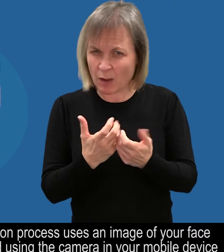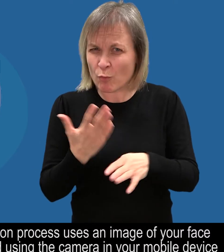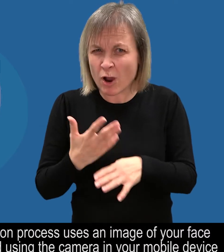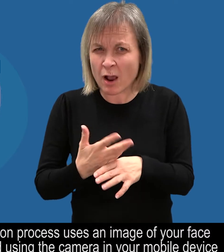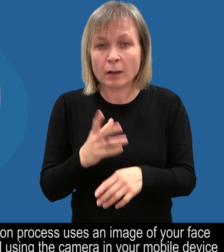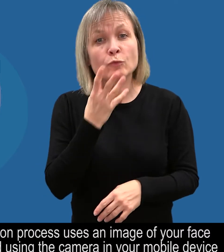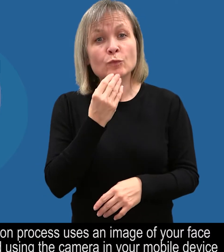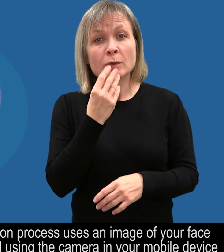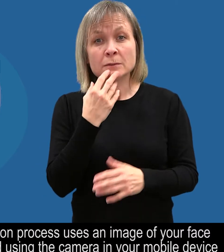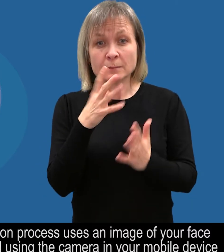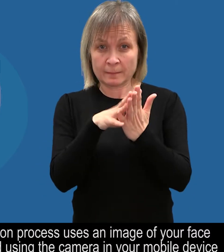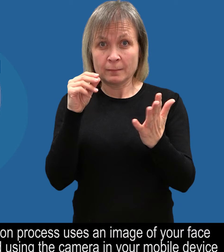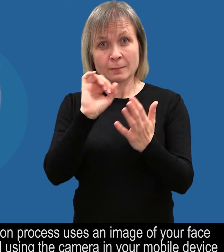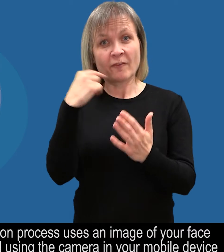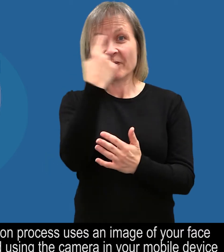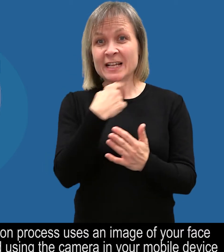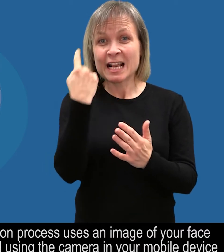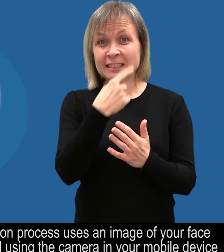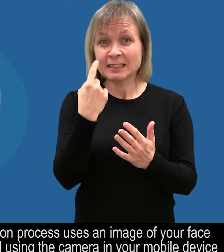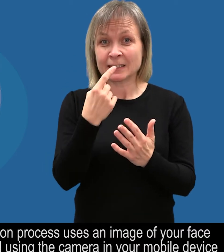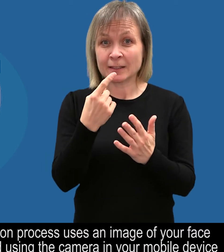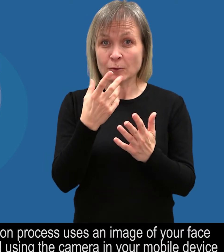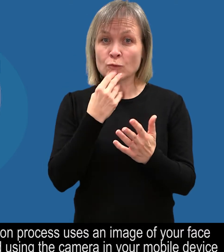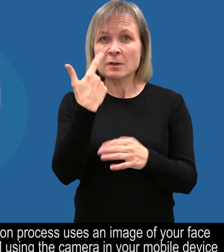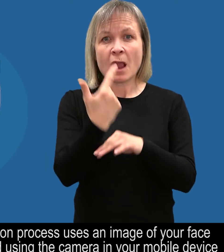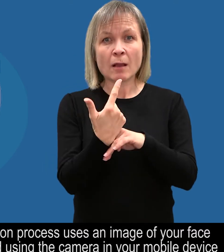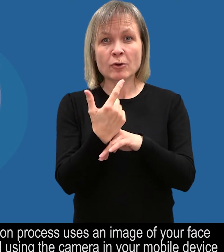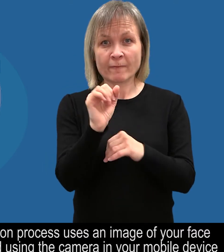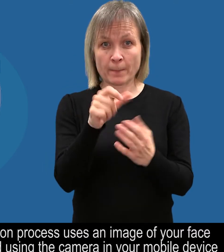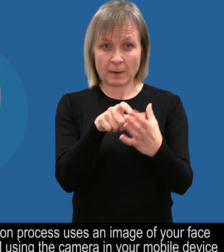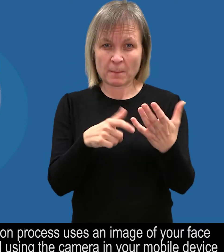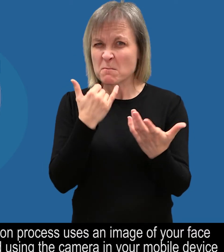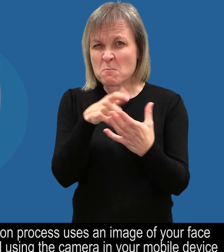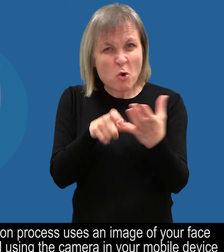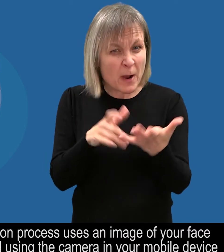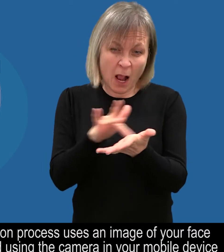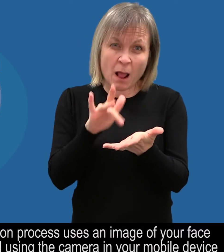The verification process uses an image of your face photographed using the camera in your mobile device.